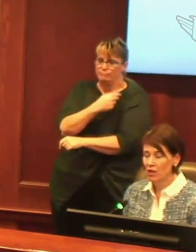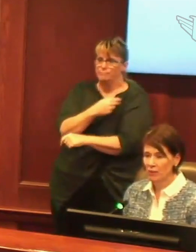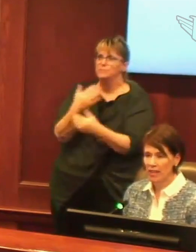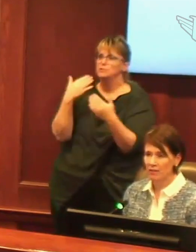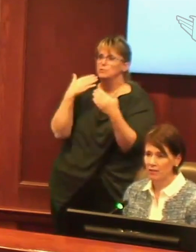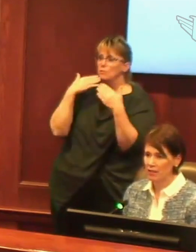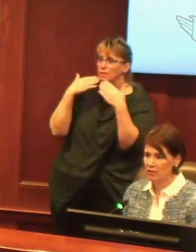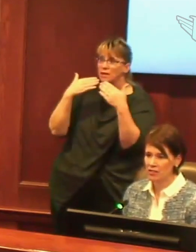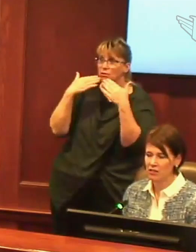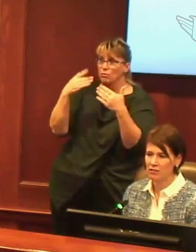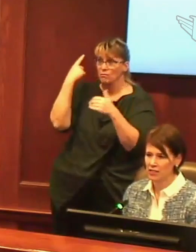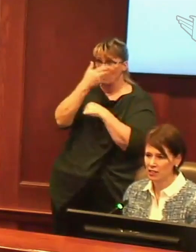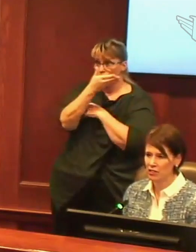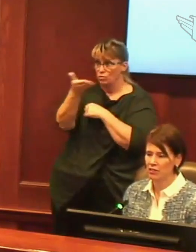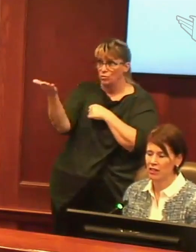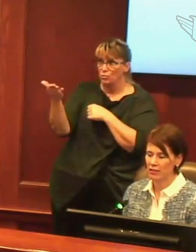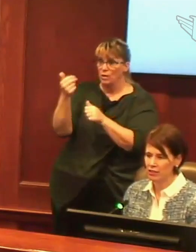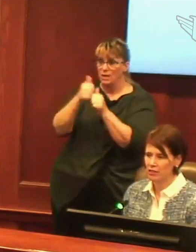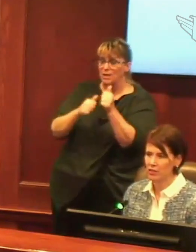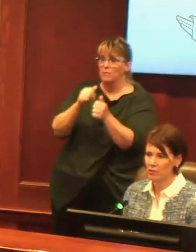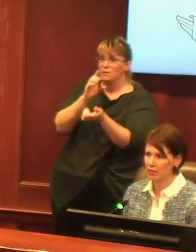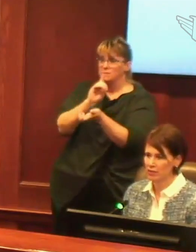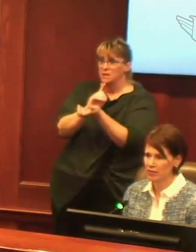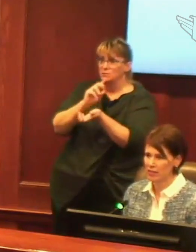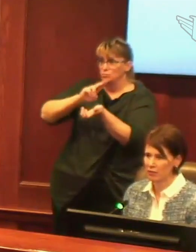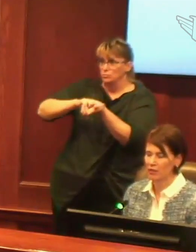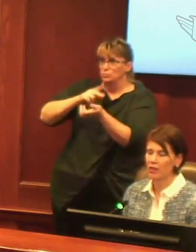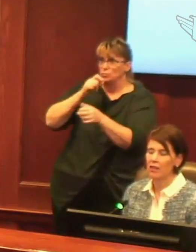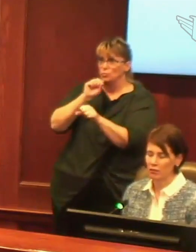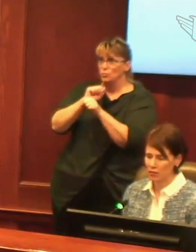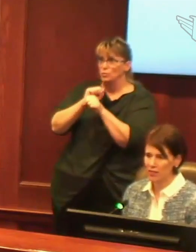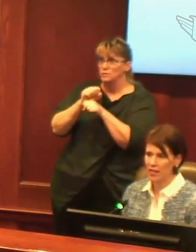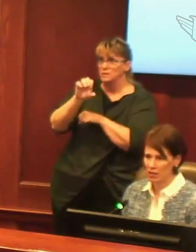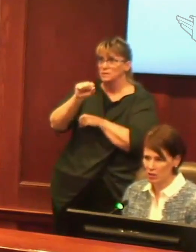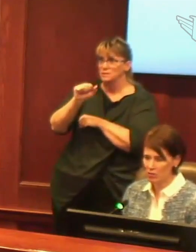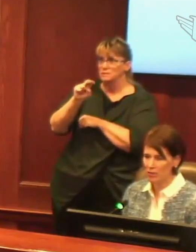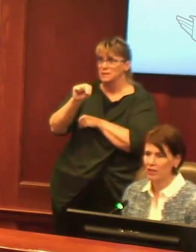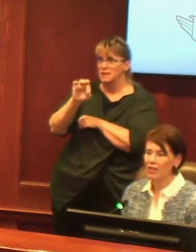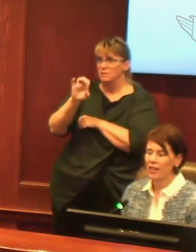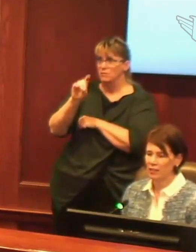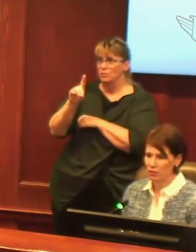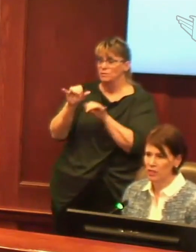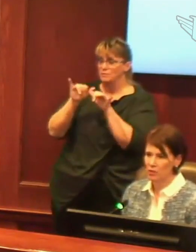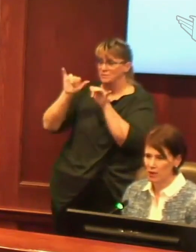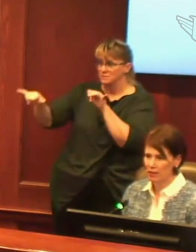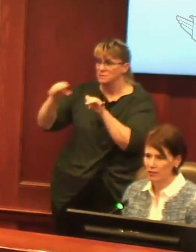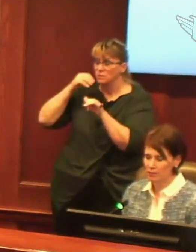thank you on behalf of every single physician and nurse that works at Sanford for staying home and doing your part.